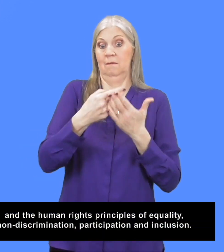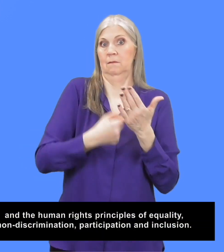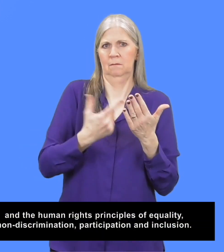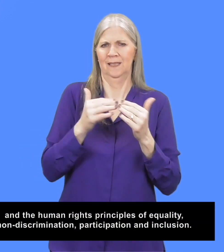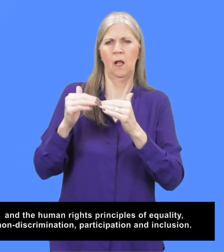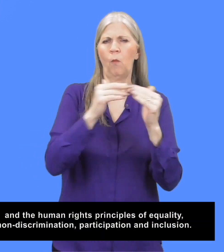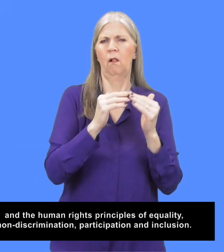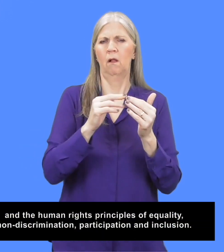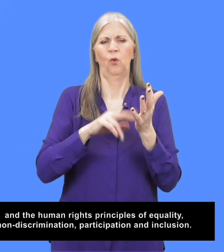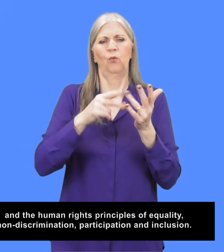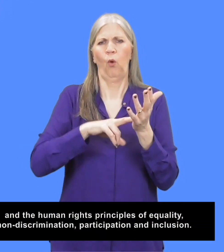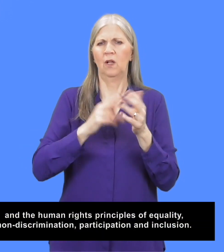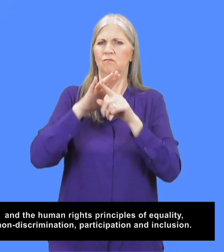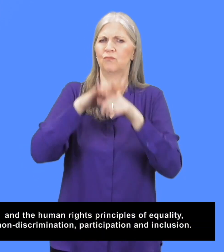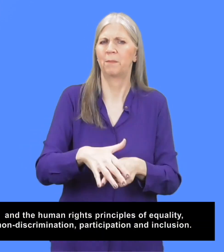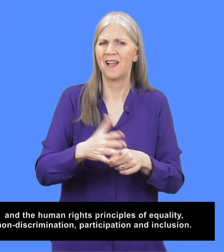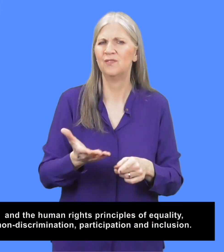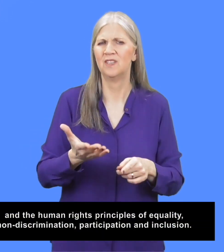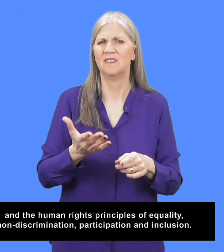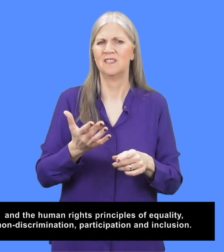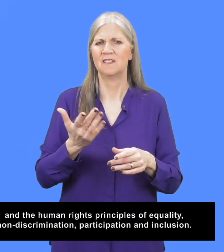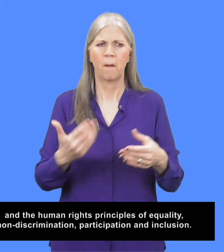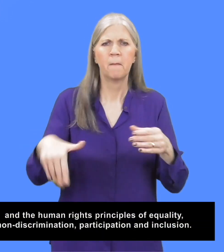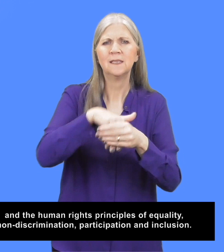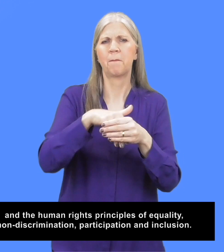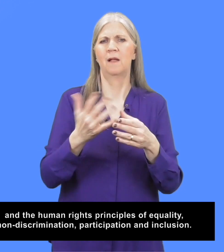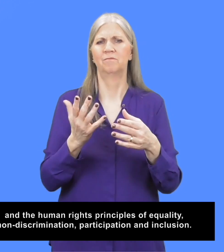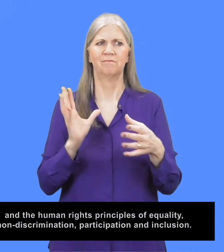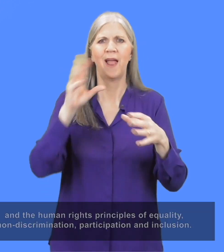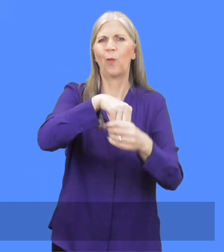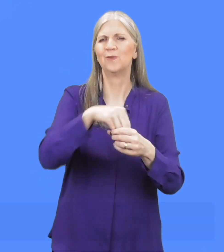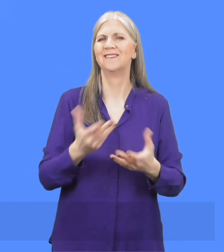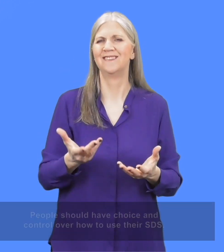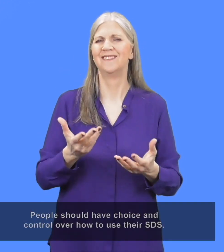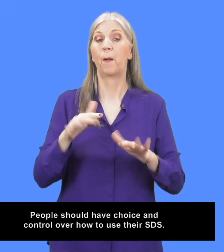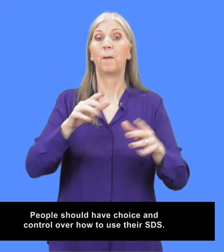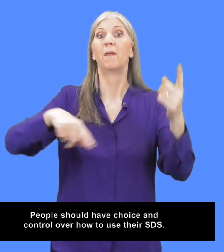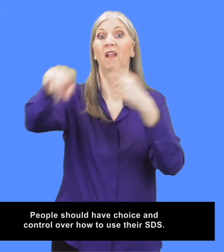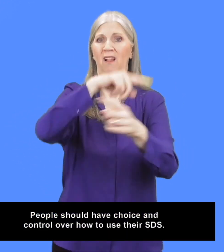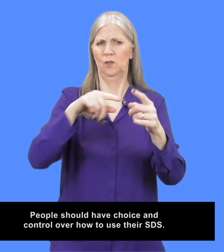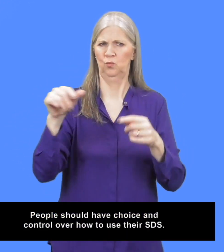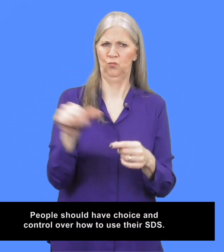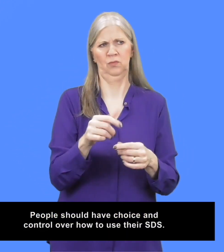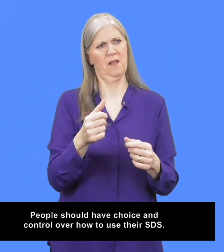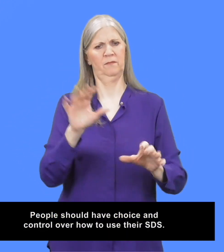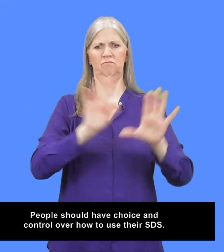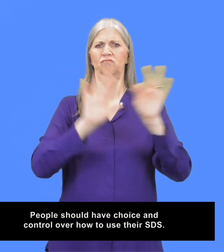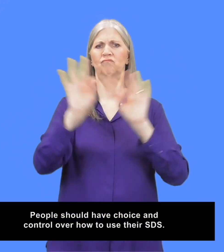equality, non-discrimination, participation and inclusion. People should have choice and control over how to use